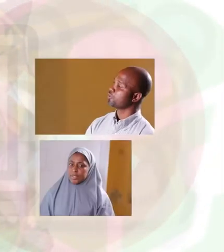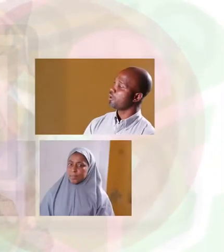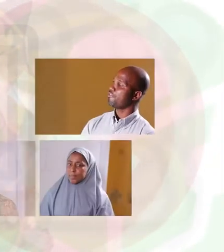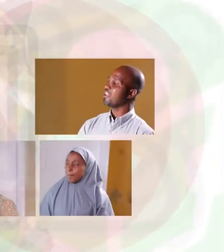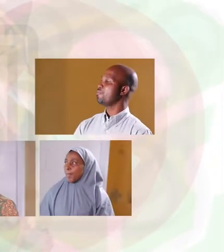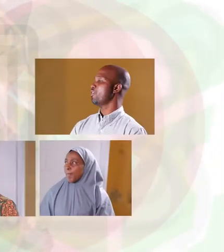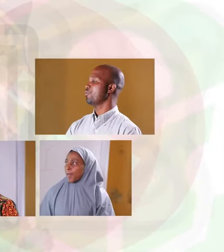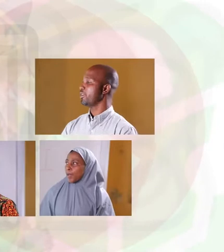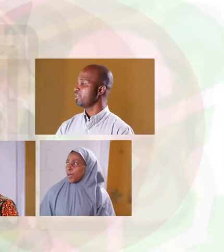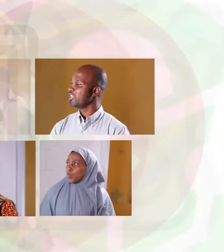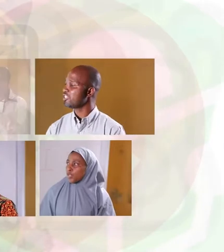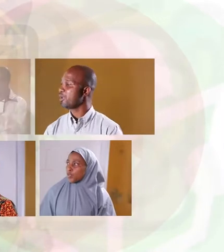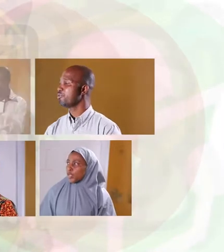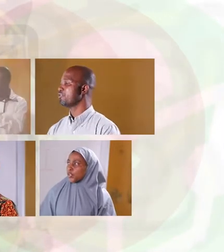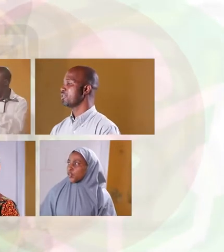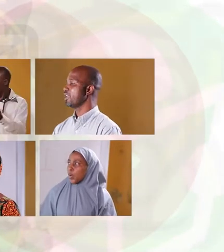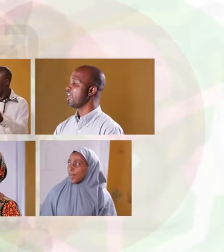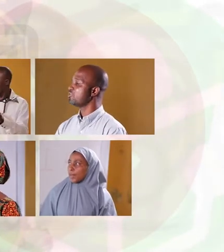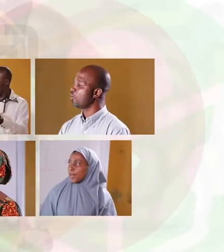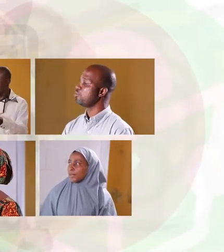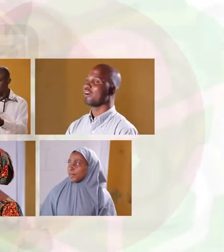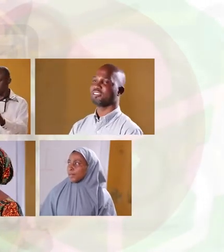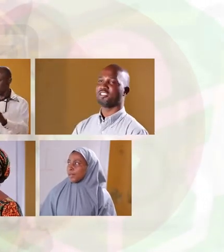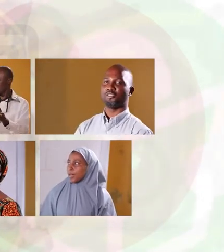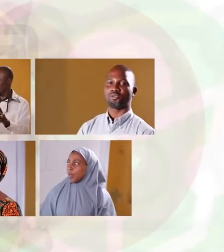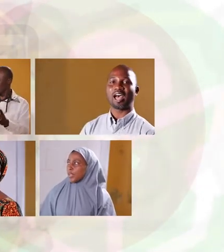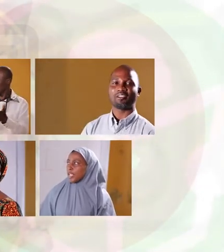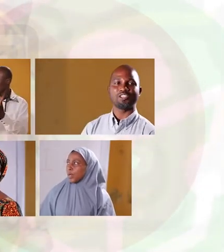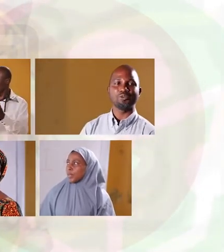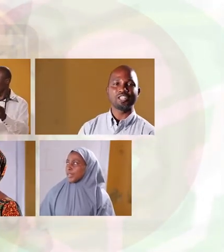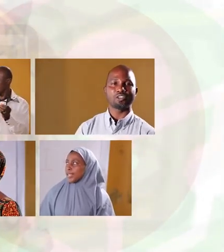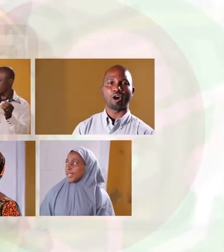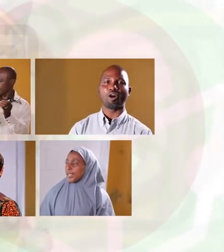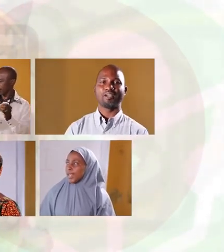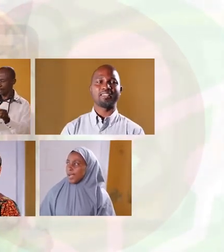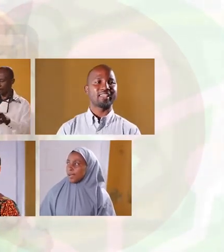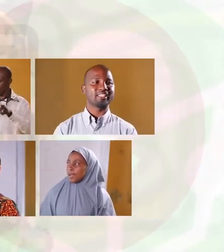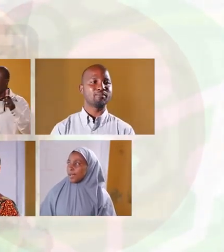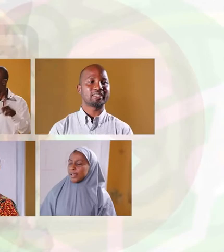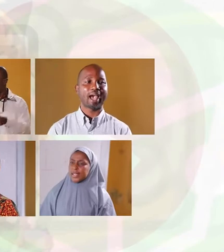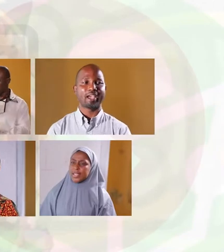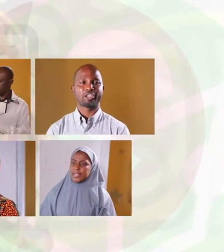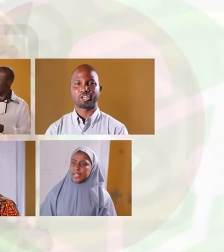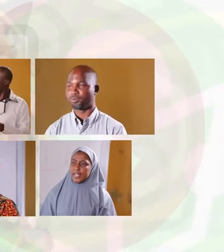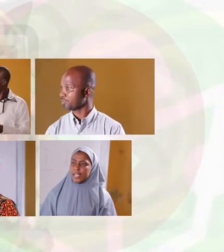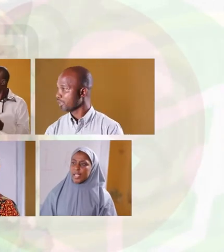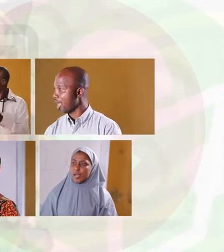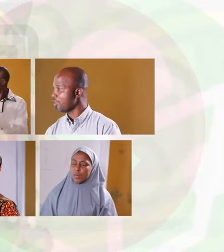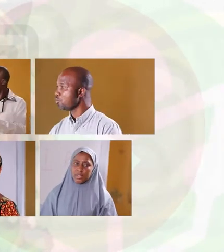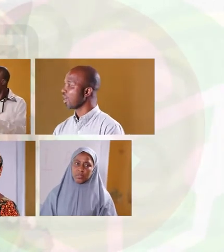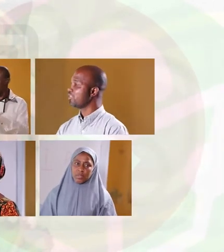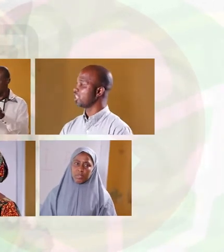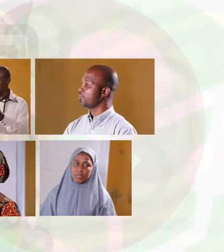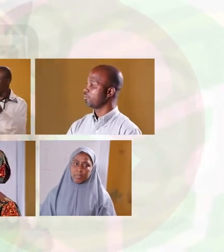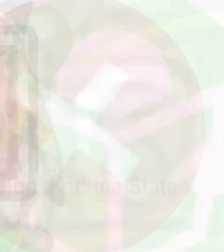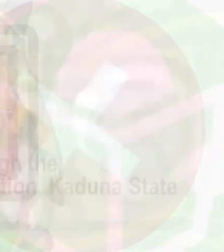The next point, we should ensure whatever we see is clear. That means work is being done, we